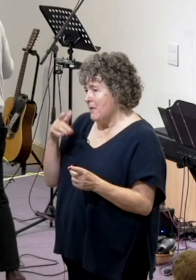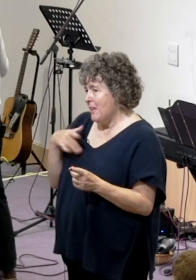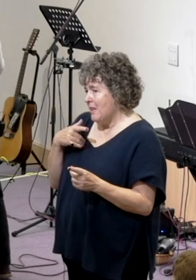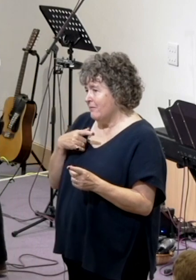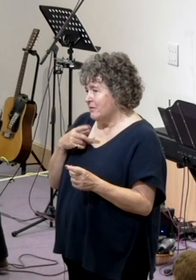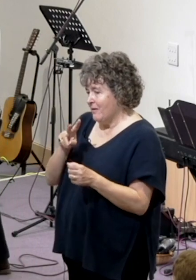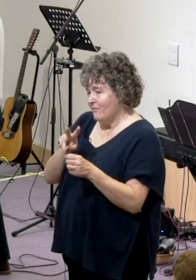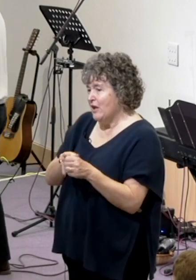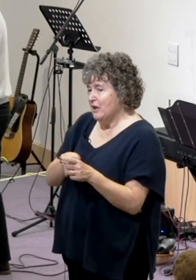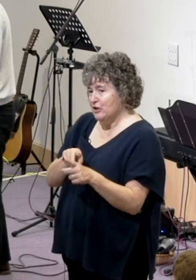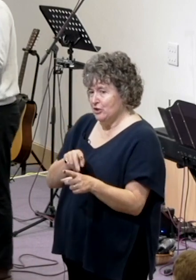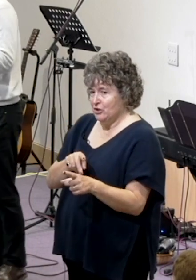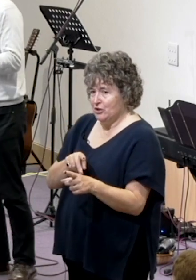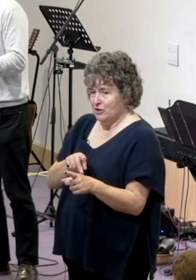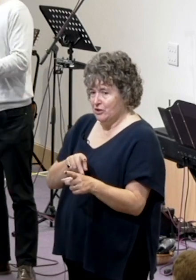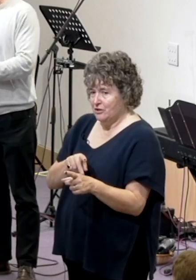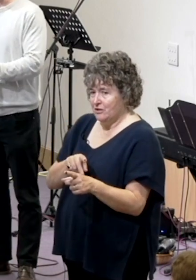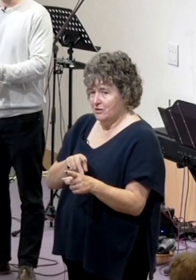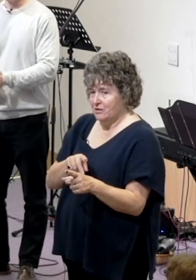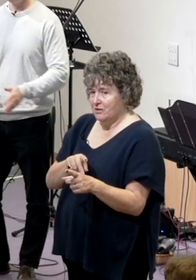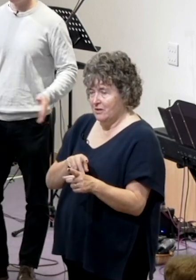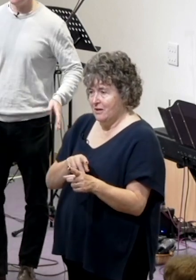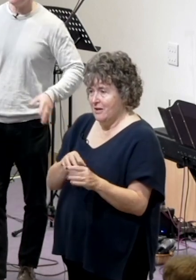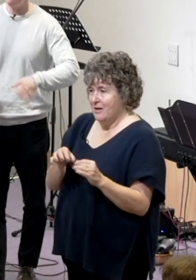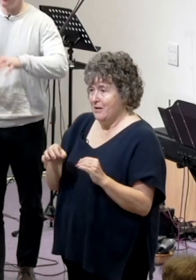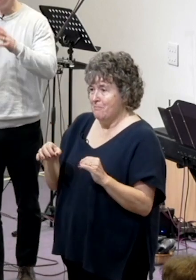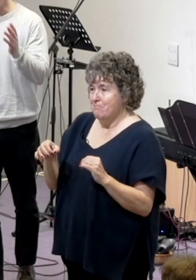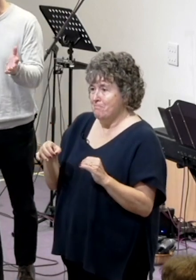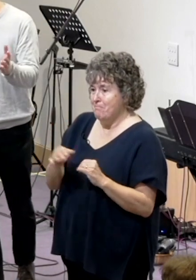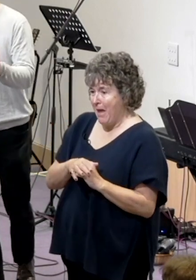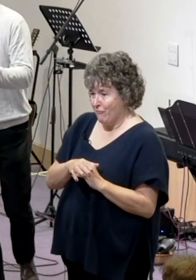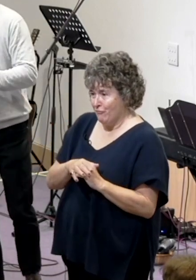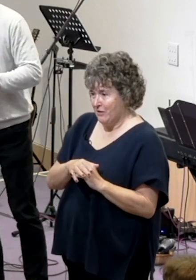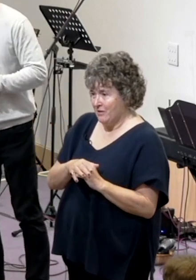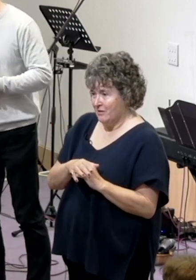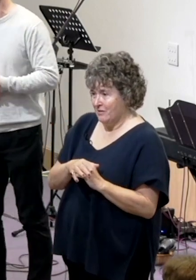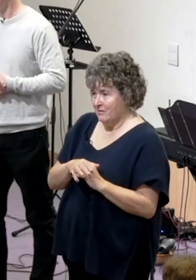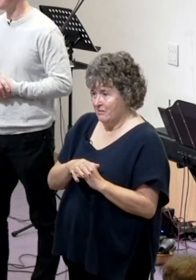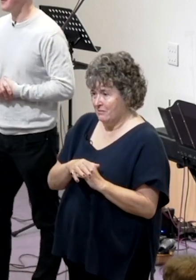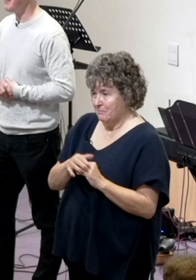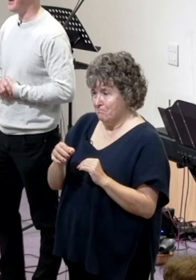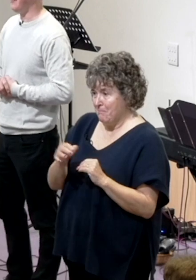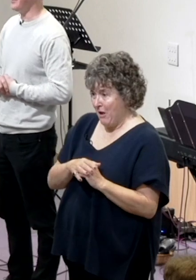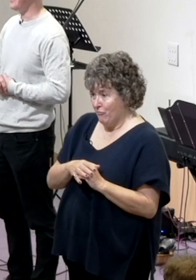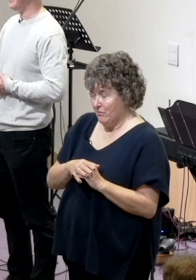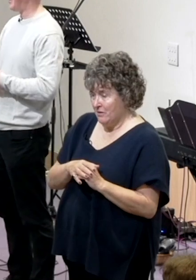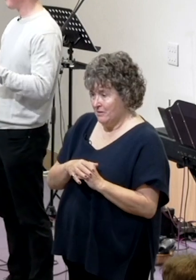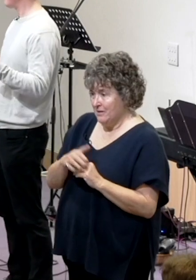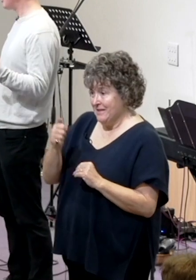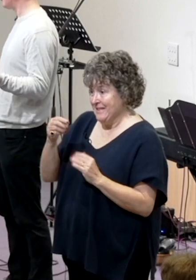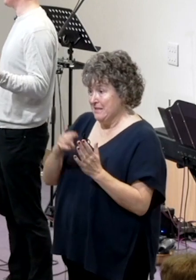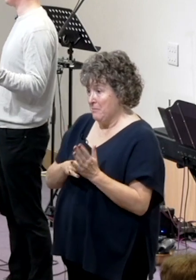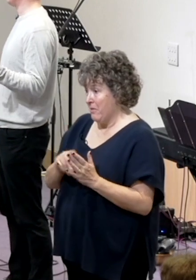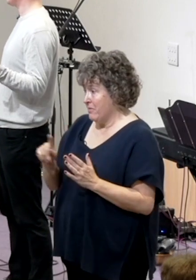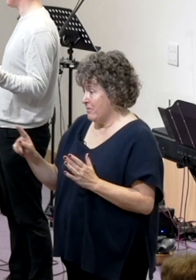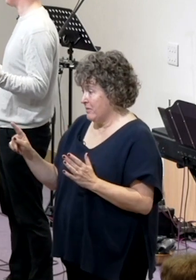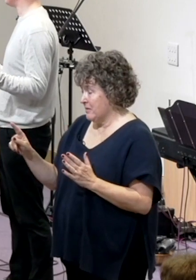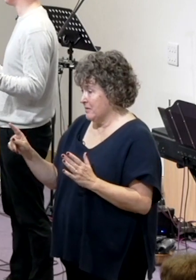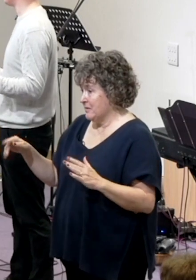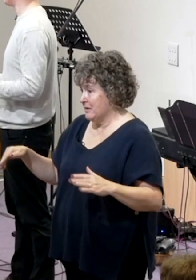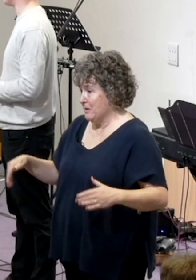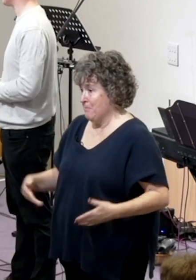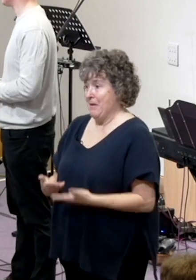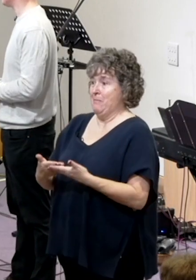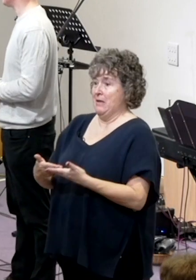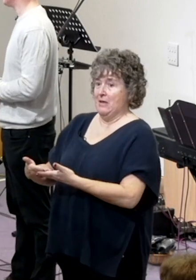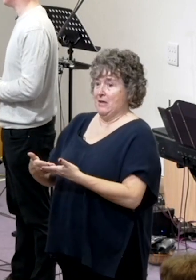village to keep the pregnancy a secret. When a baby pops up 5 or 6 months after they're married, everyone knows something has